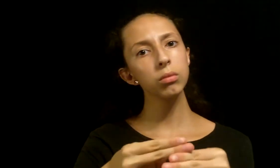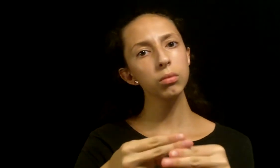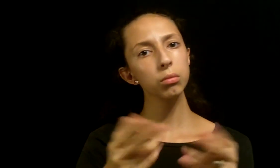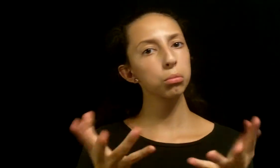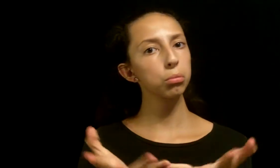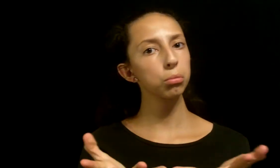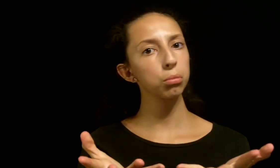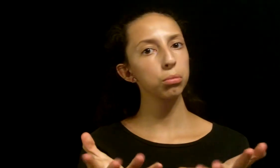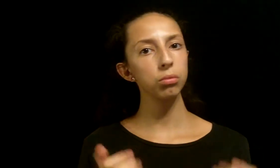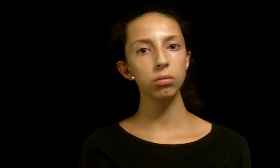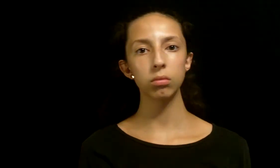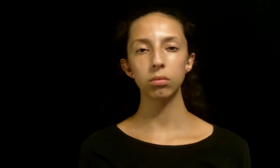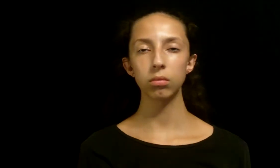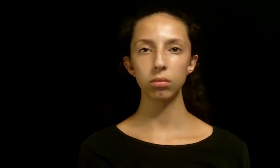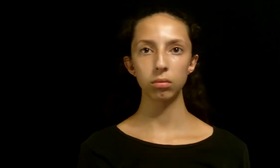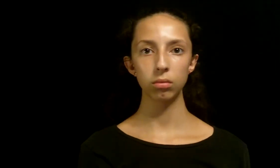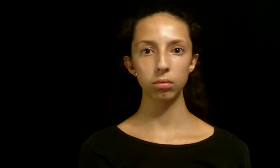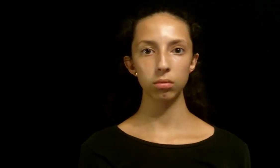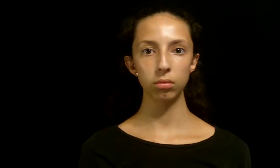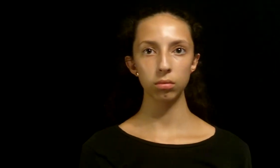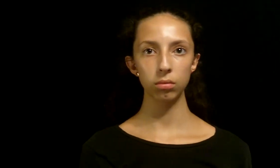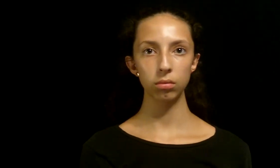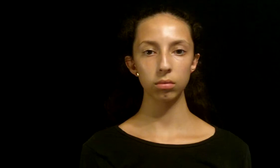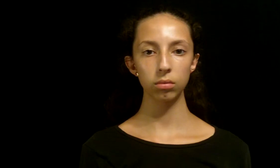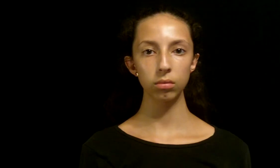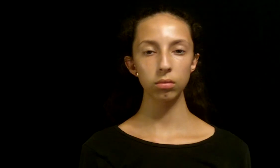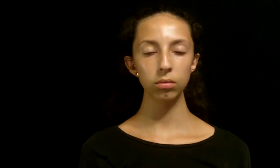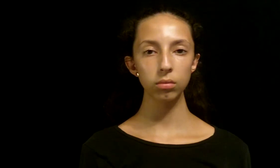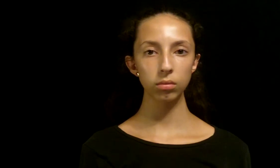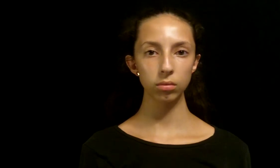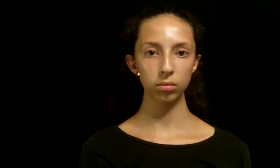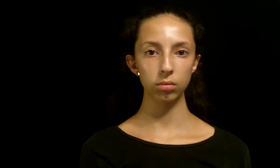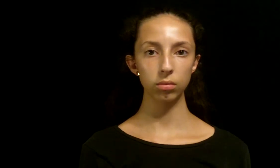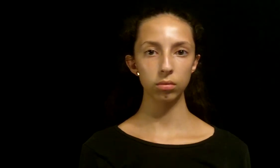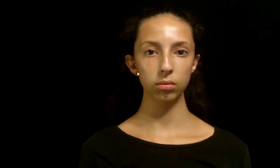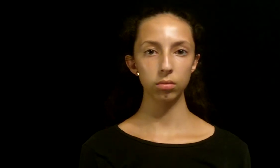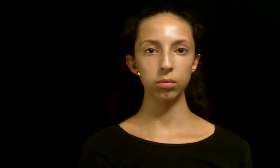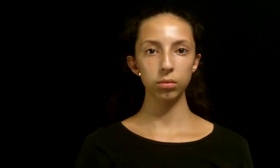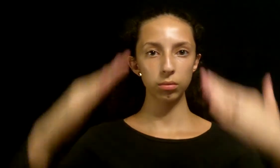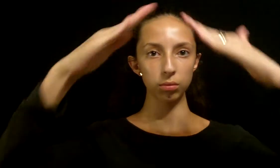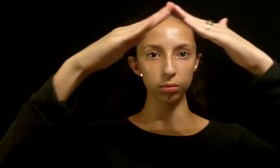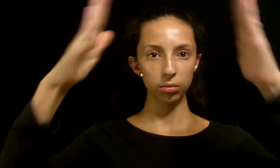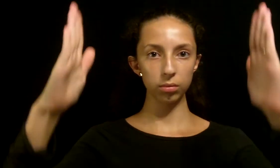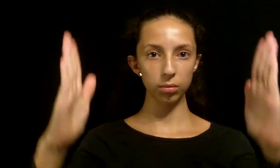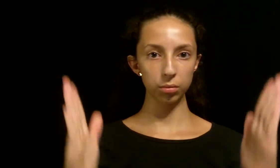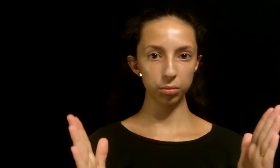what? Okay, our other vocabulary words. There's house, you outline your